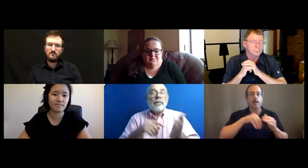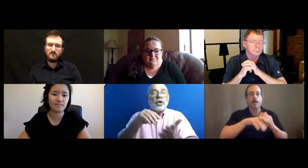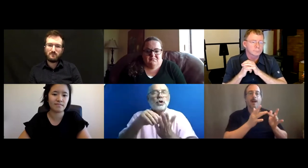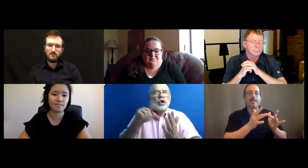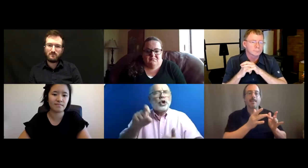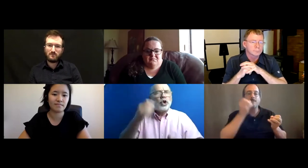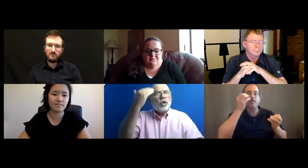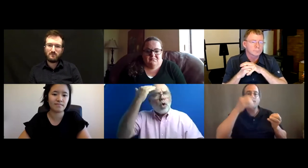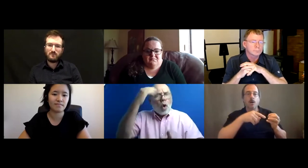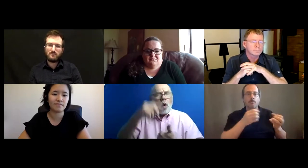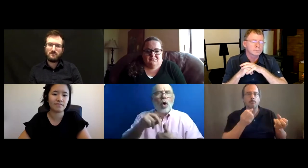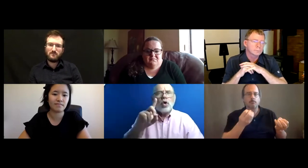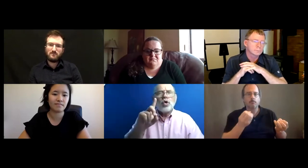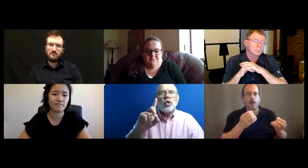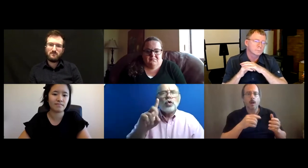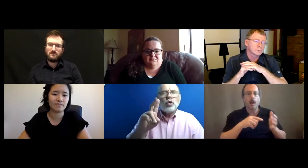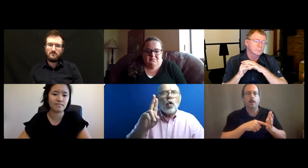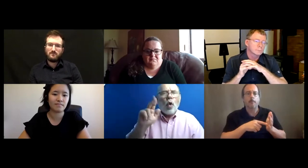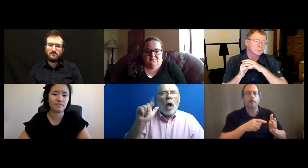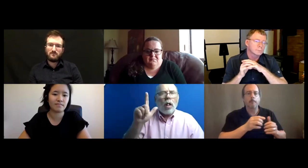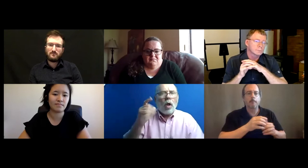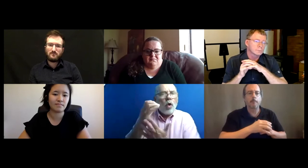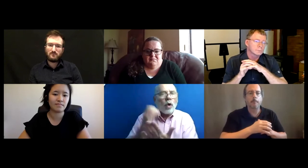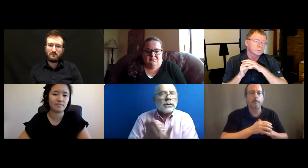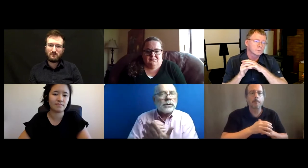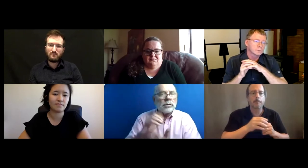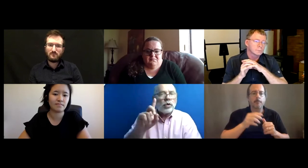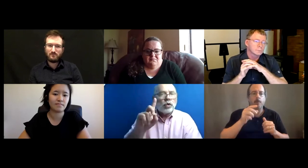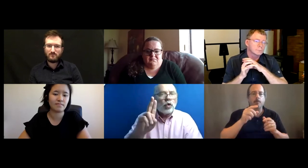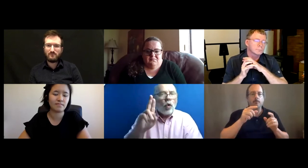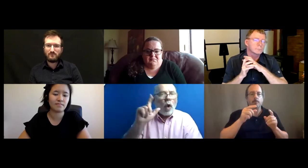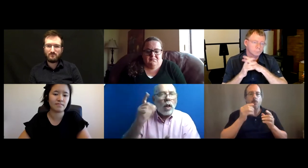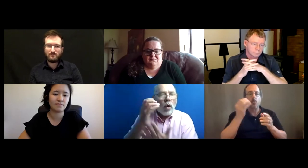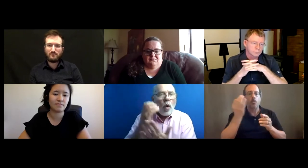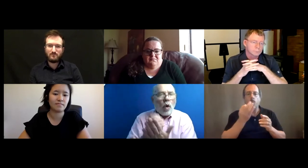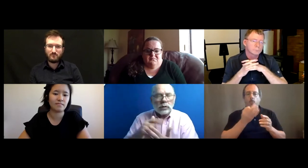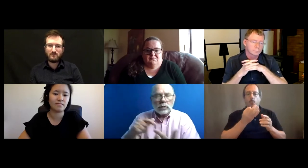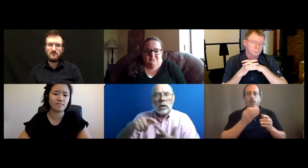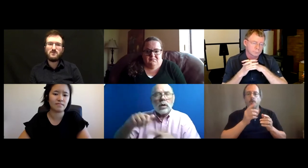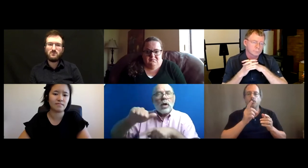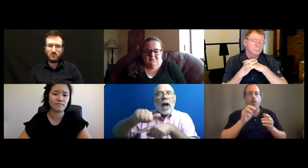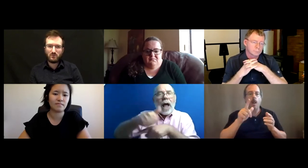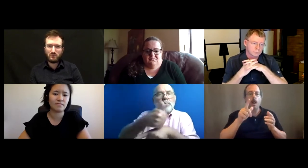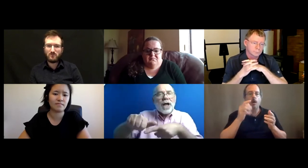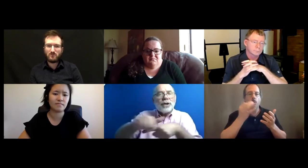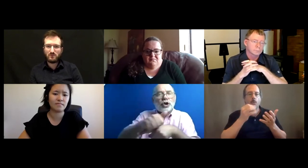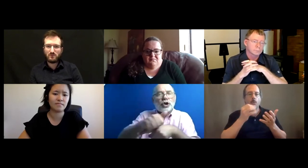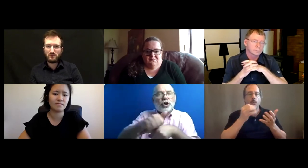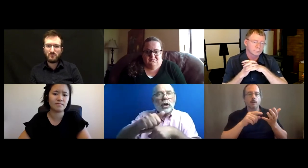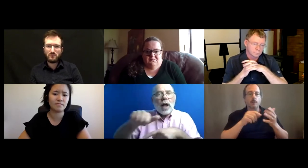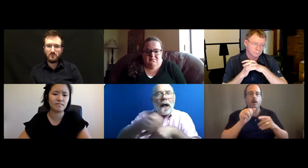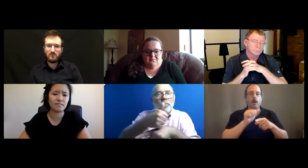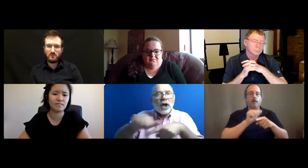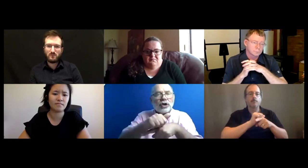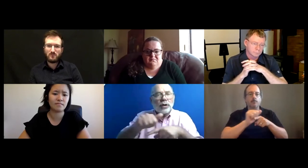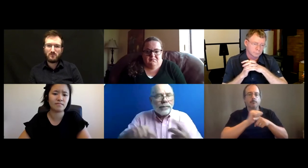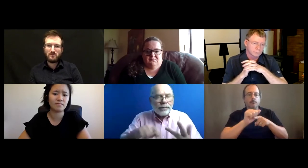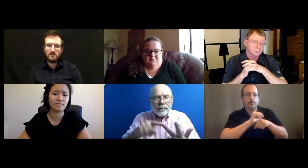Information is being made available online. So students should understand the notion of dual courses and